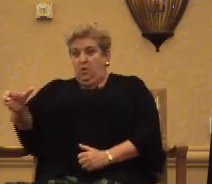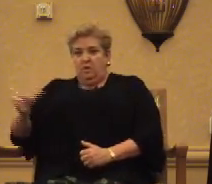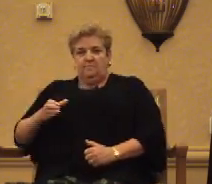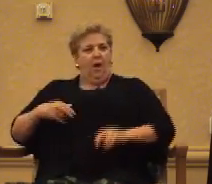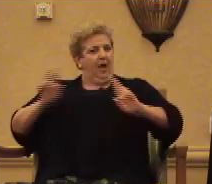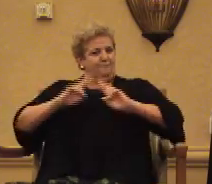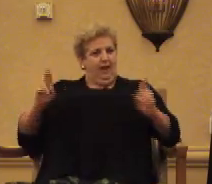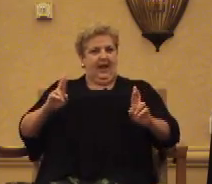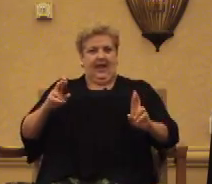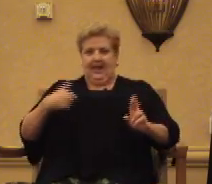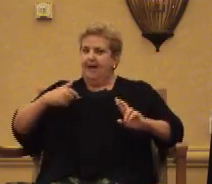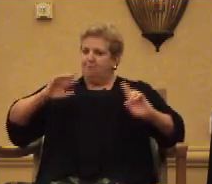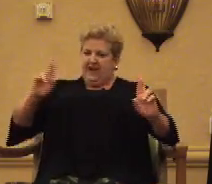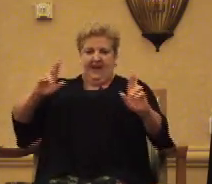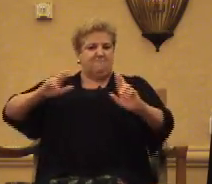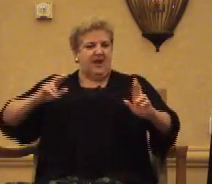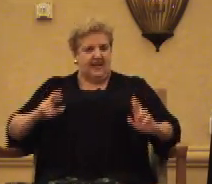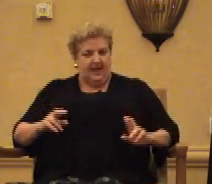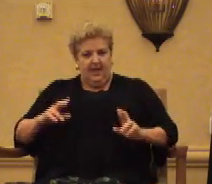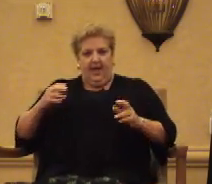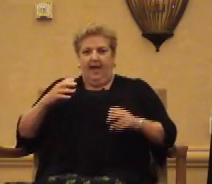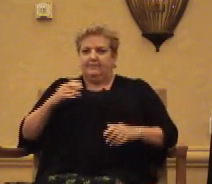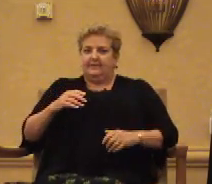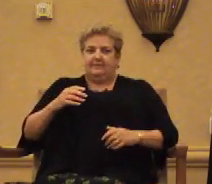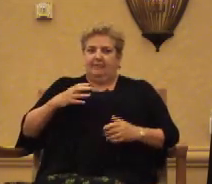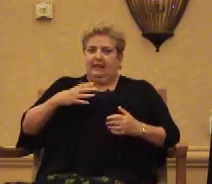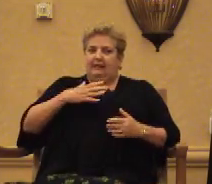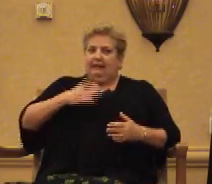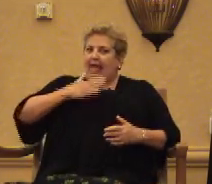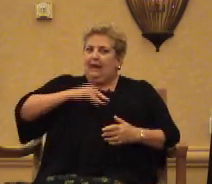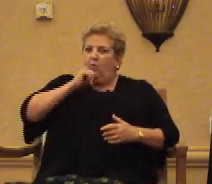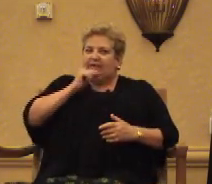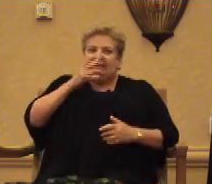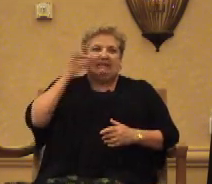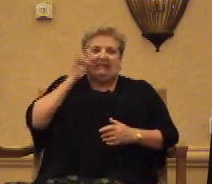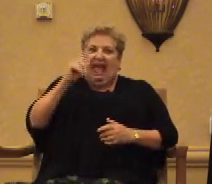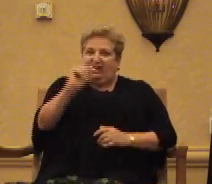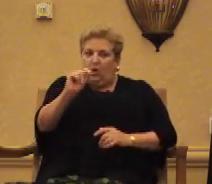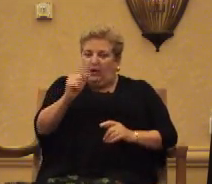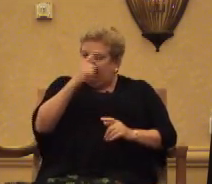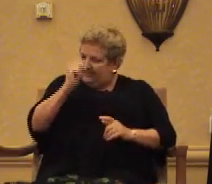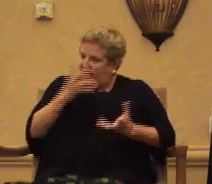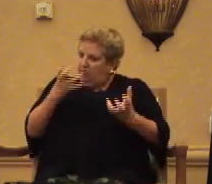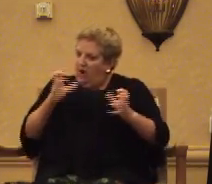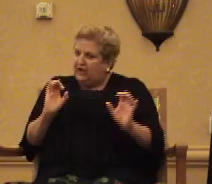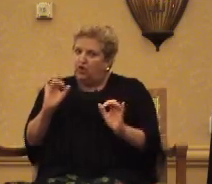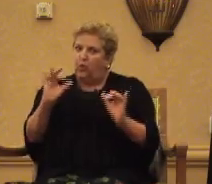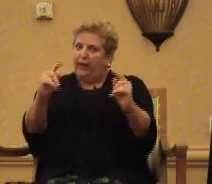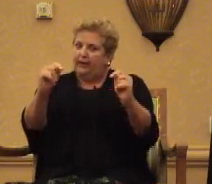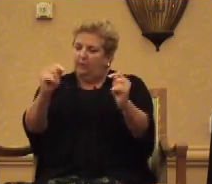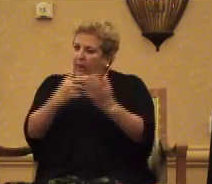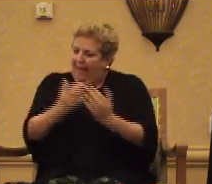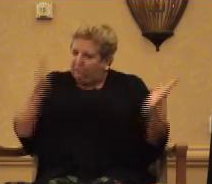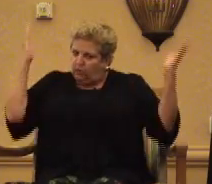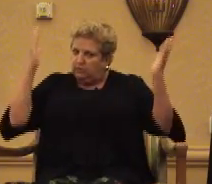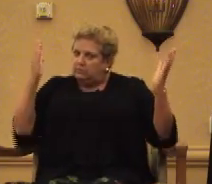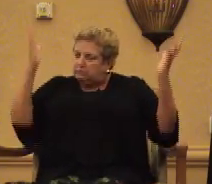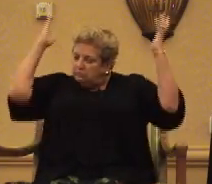take a big hit. I'm just glad it wasn't cat urine because I'm in. And it gets to me and I take this big hit. Oh